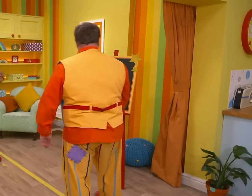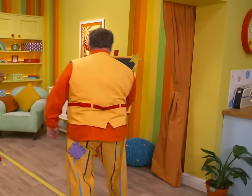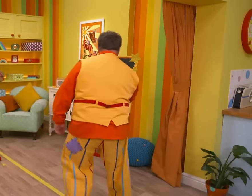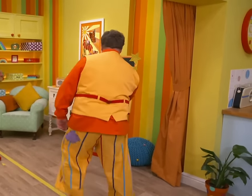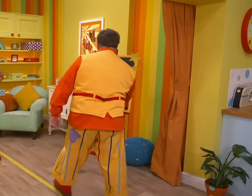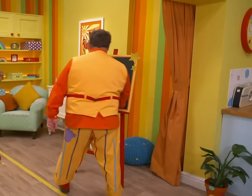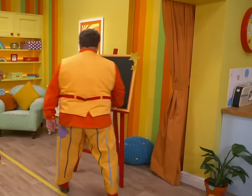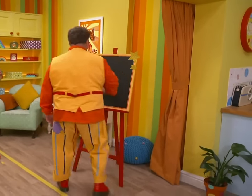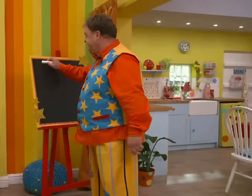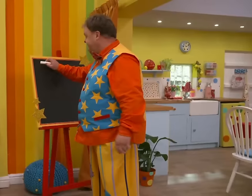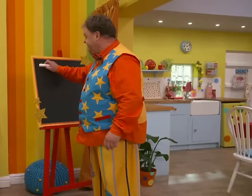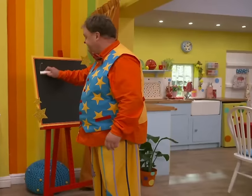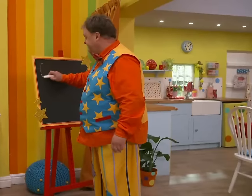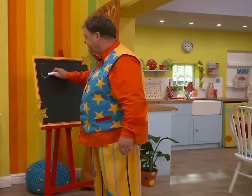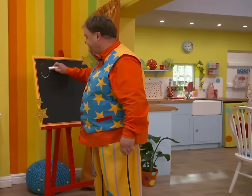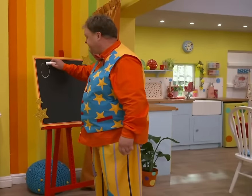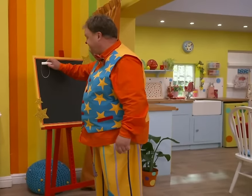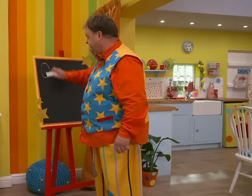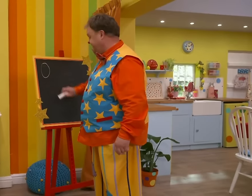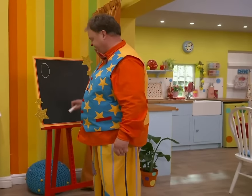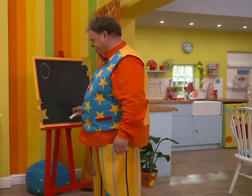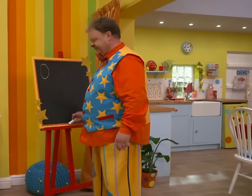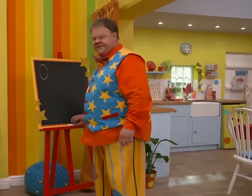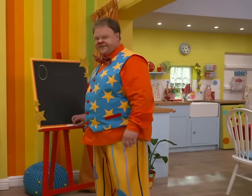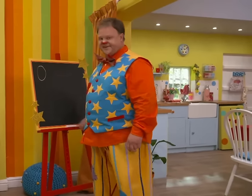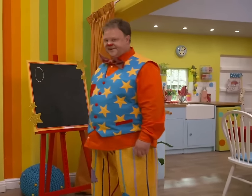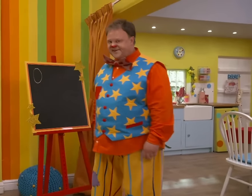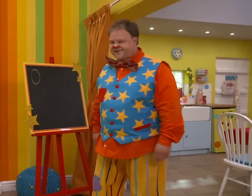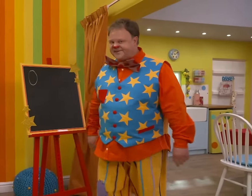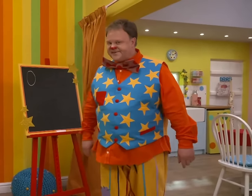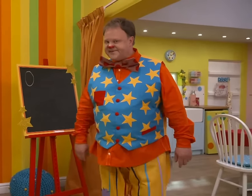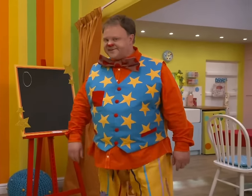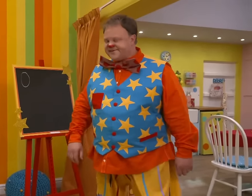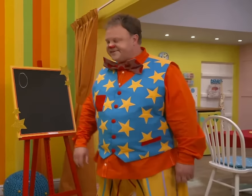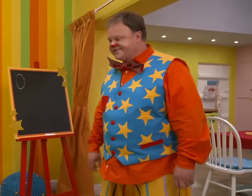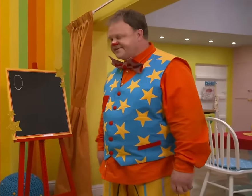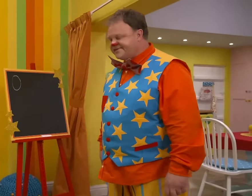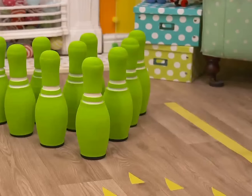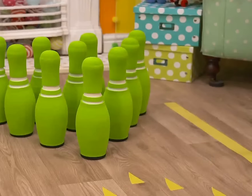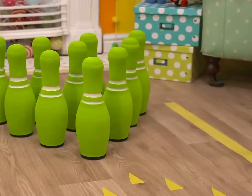on trying?